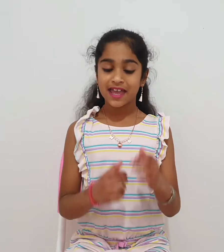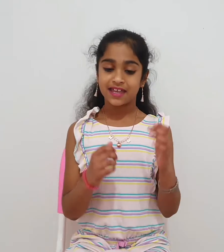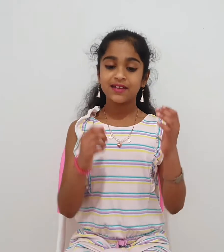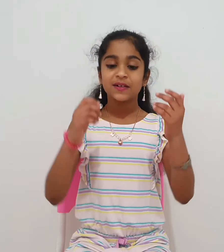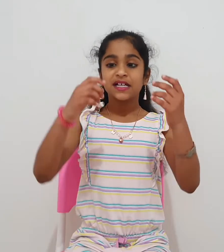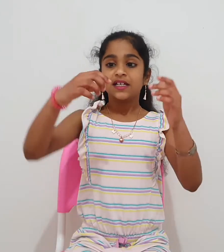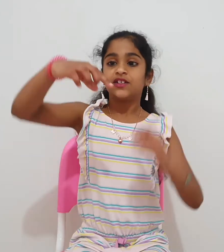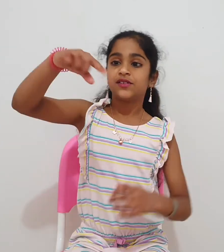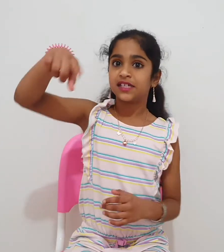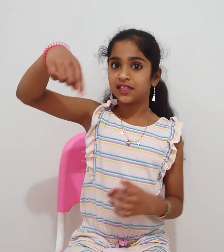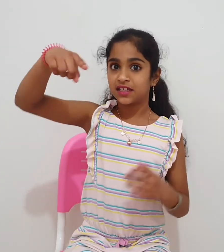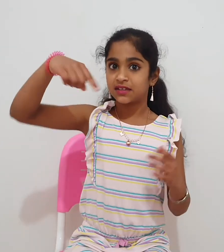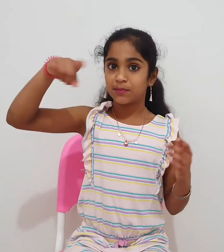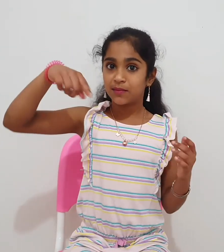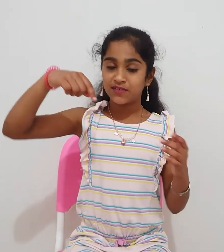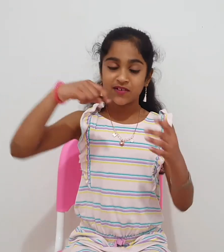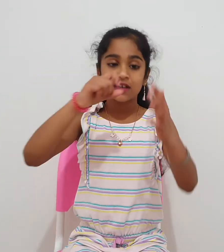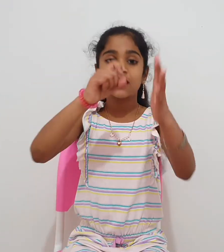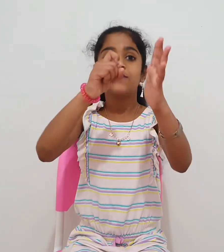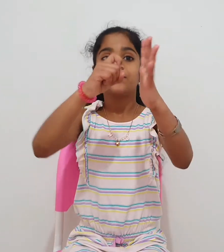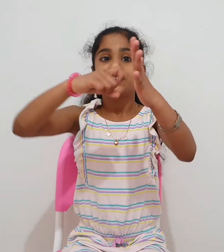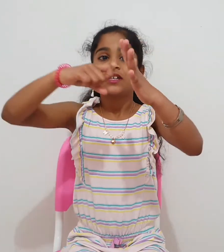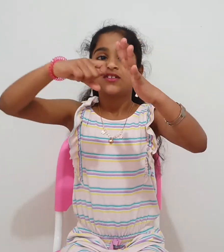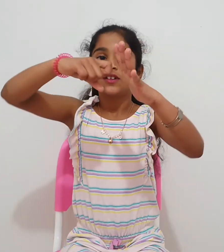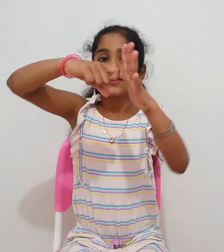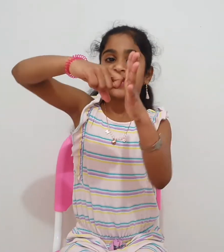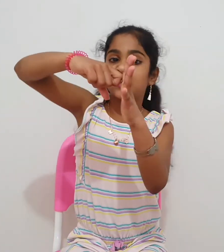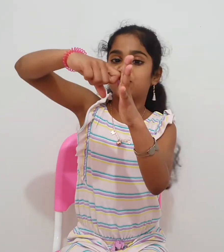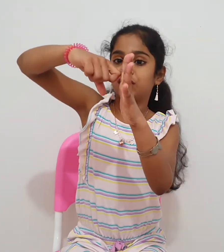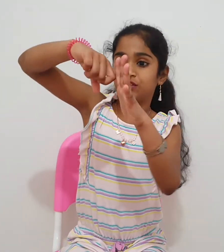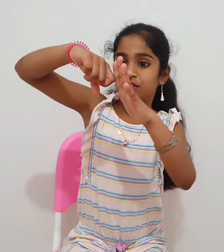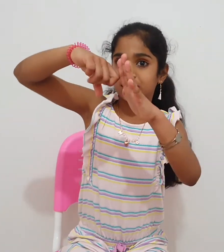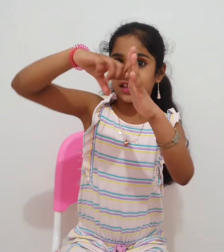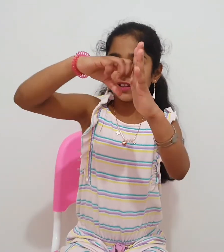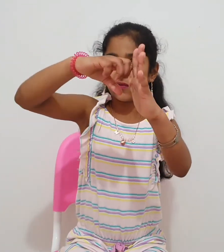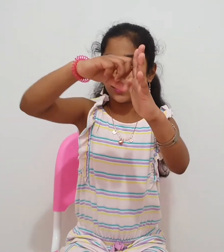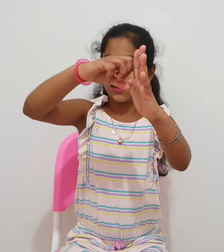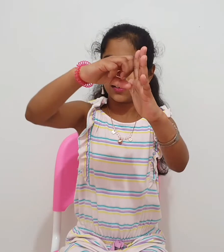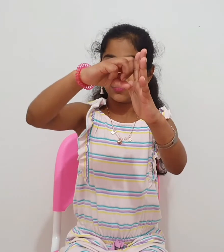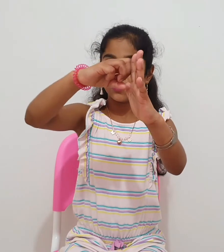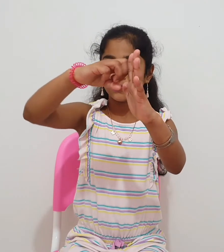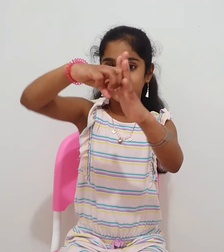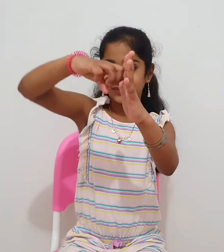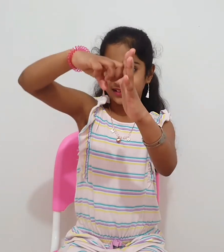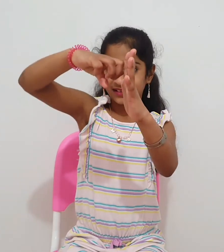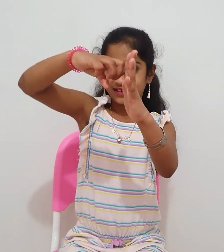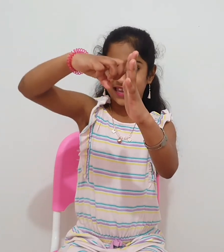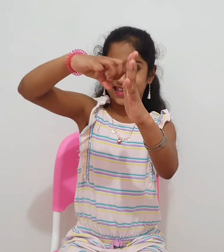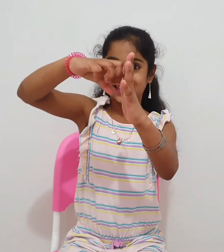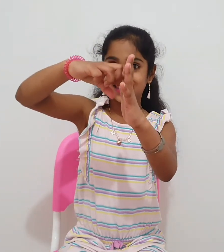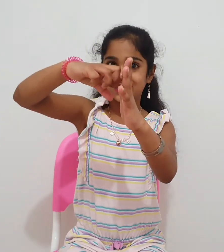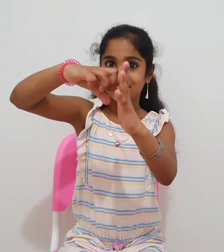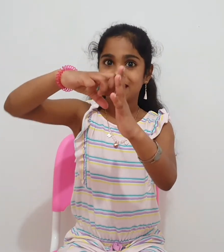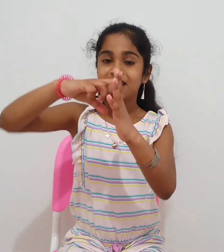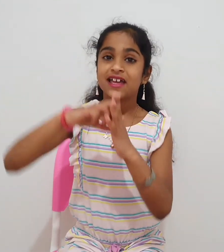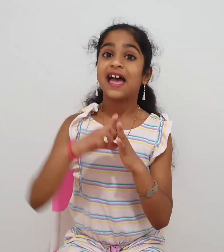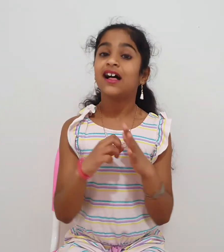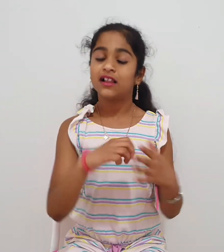you see this mummy finger just attach it to the another finger K L